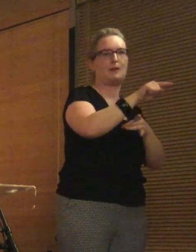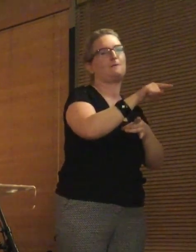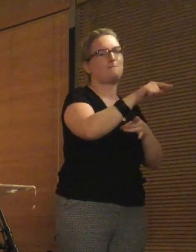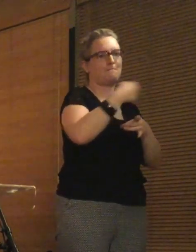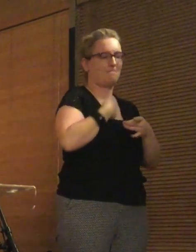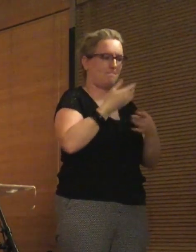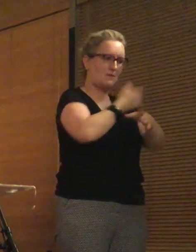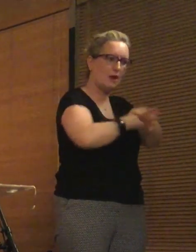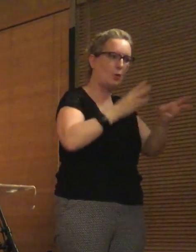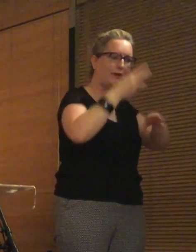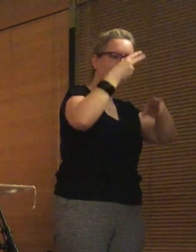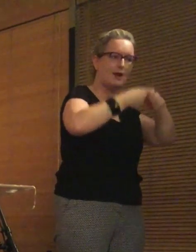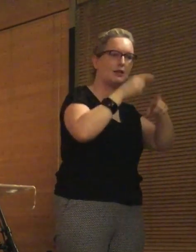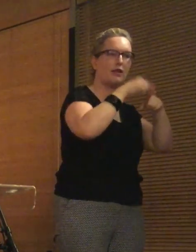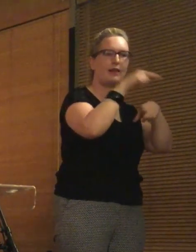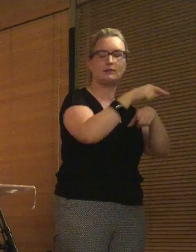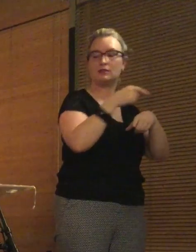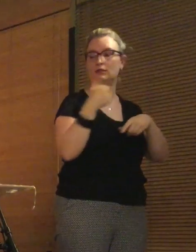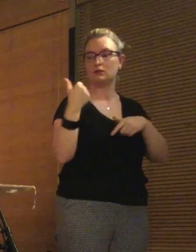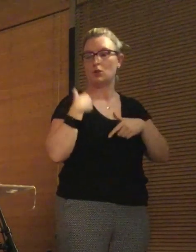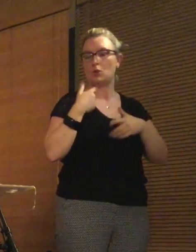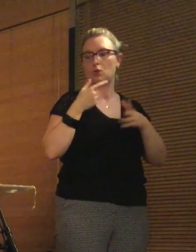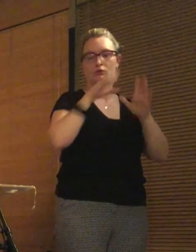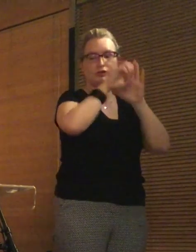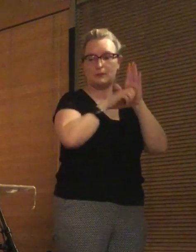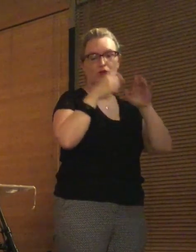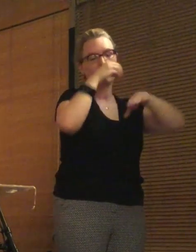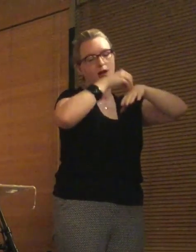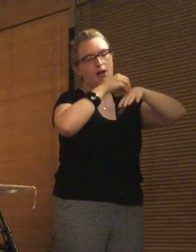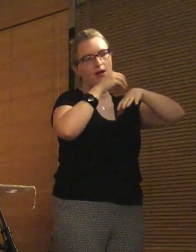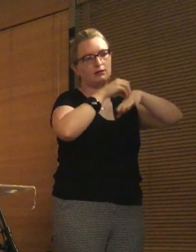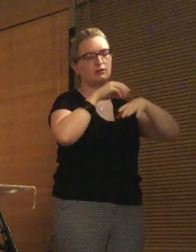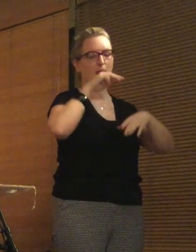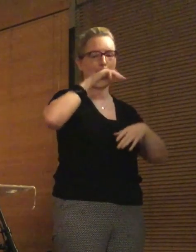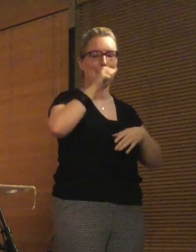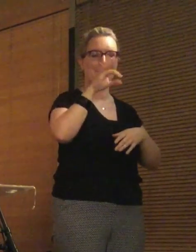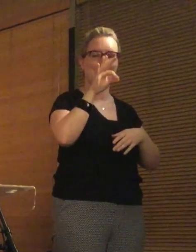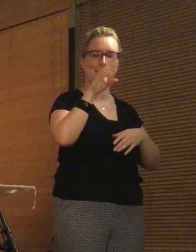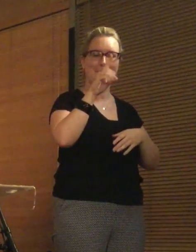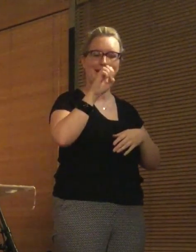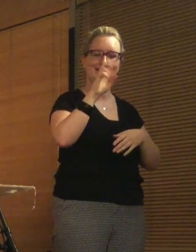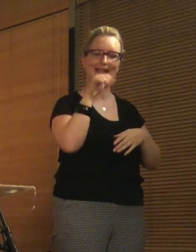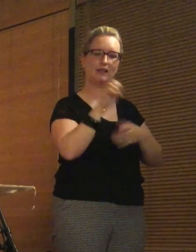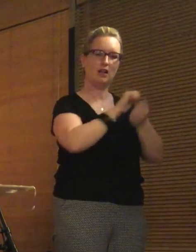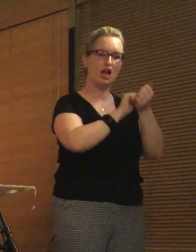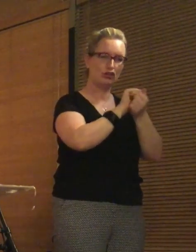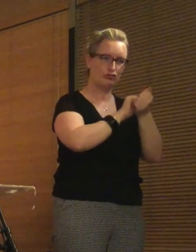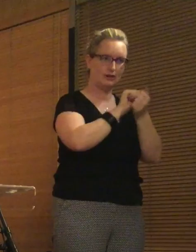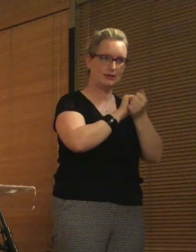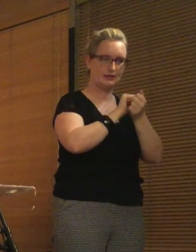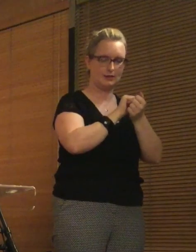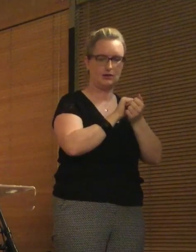chapter in Ireland's Magdalene Laundries, Confronting a History Not Yet in the Past by Maeve O'Rourke and James Smith. And